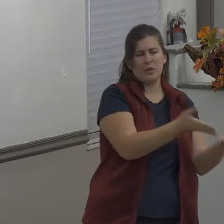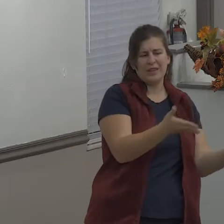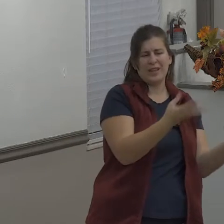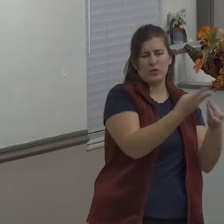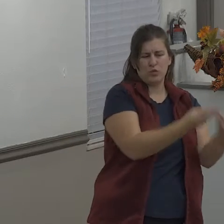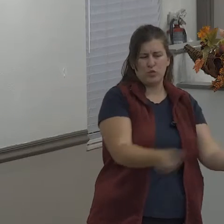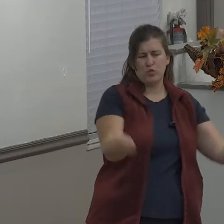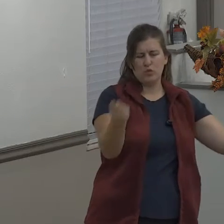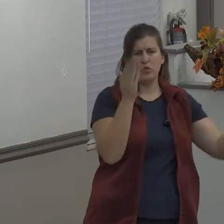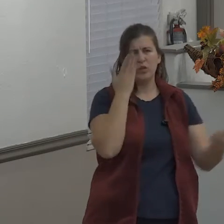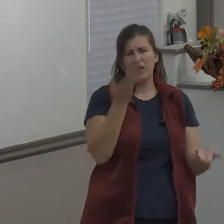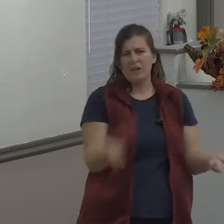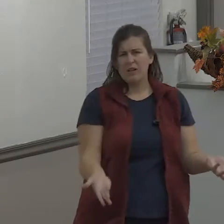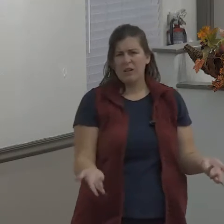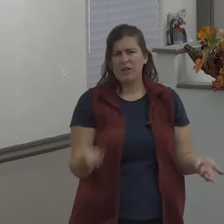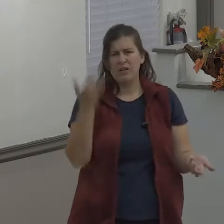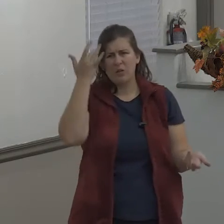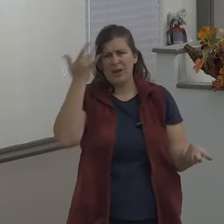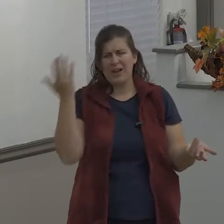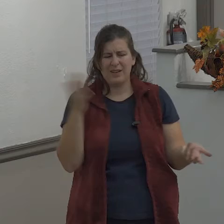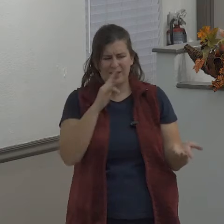fall in love with that which is going to pass away.